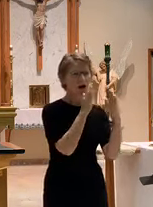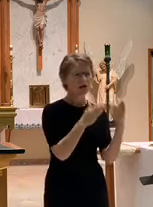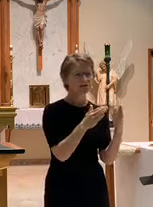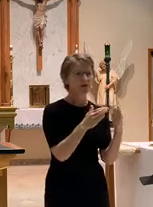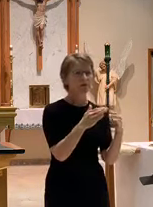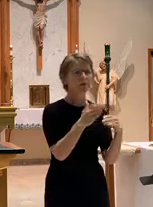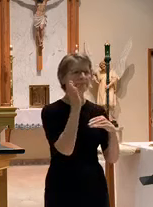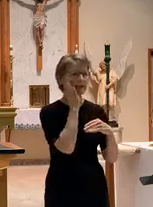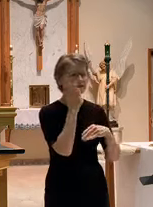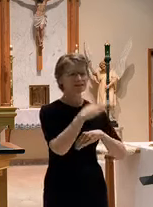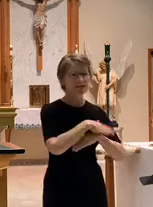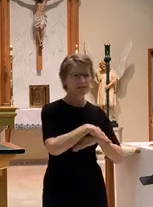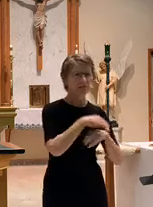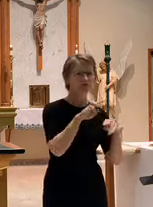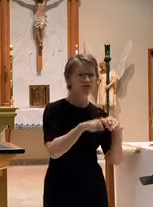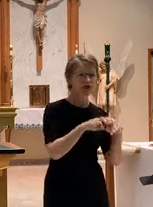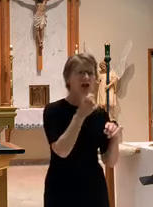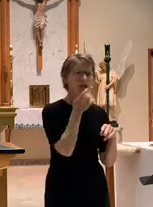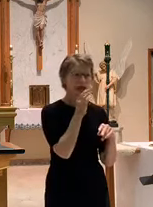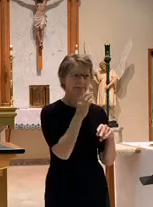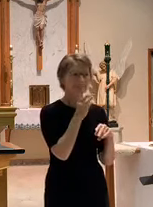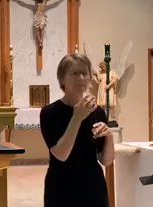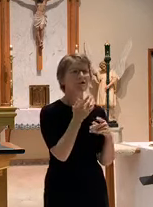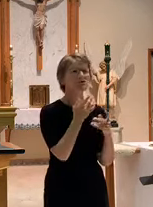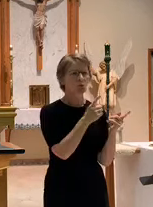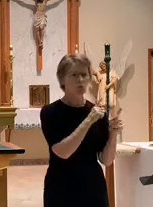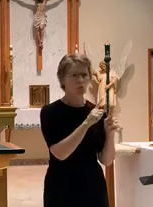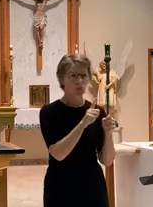that when he comes to us, he can stay there."